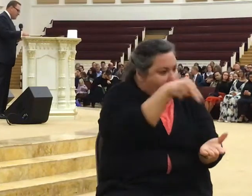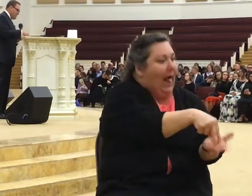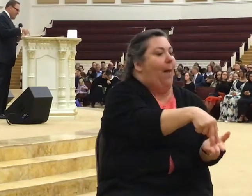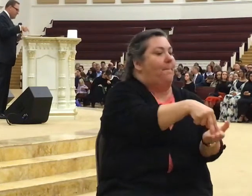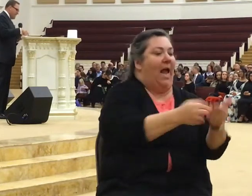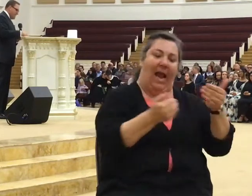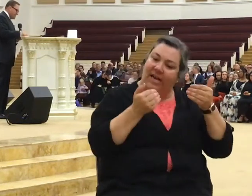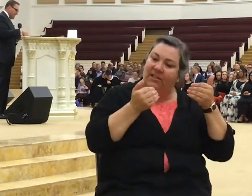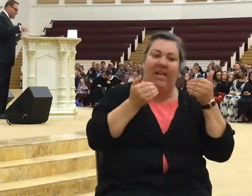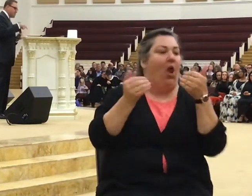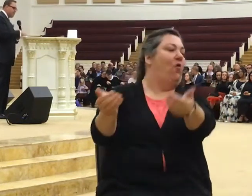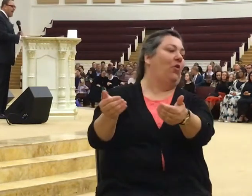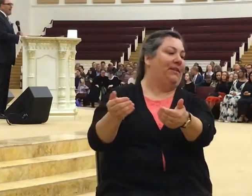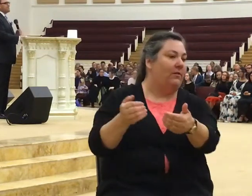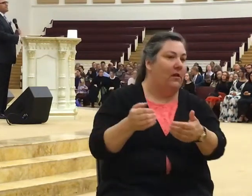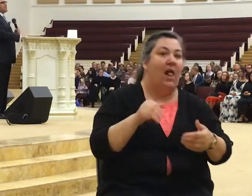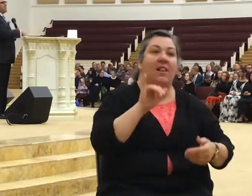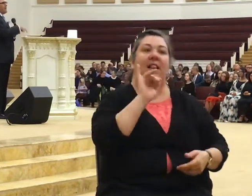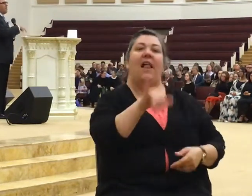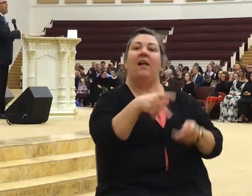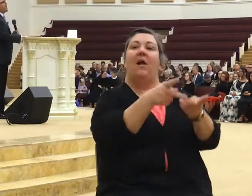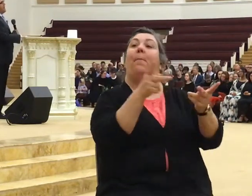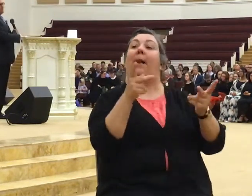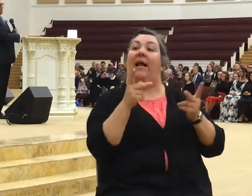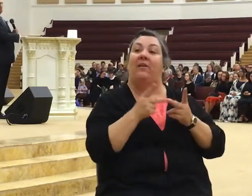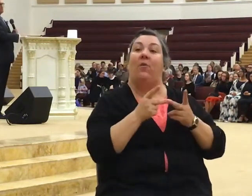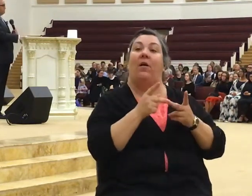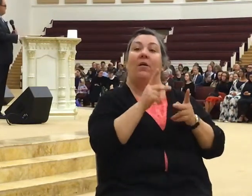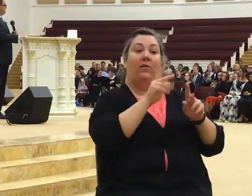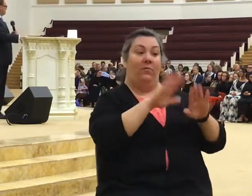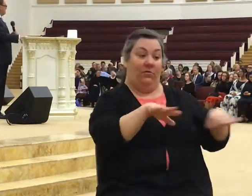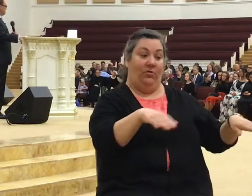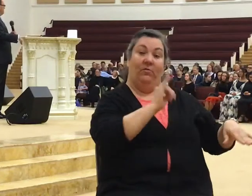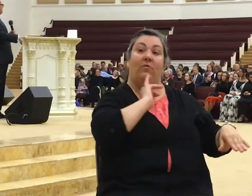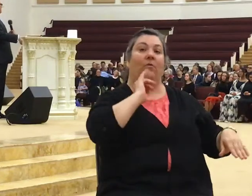over it. This is the place where they hung up.